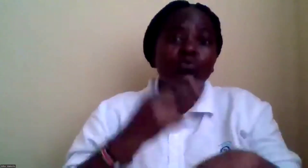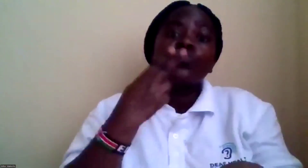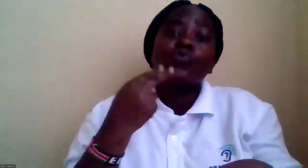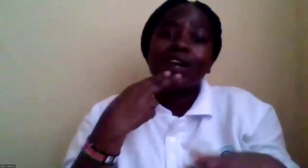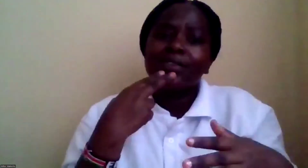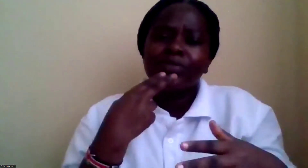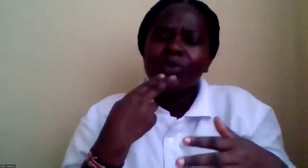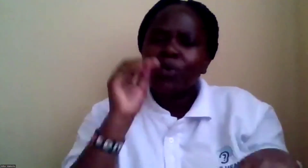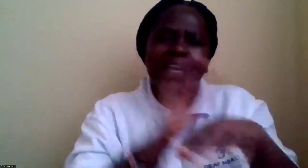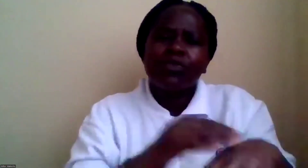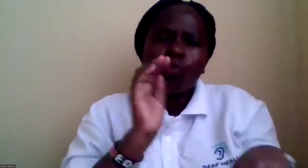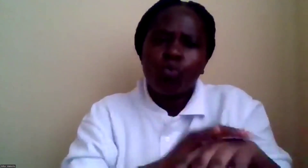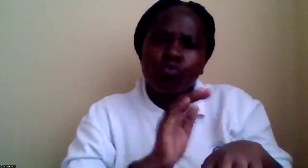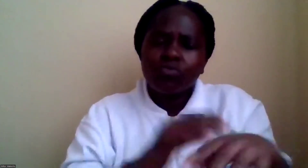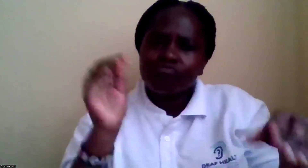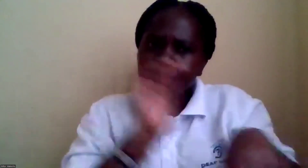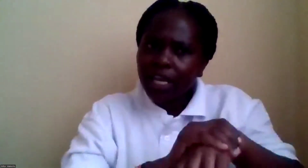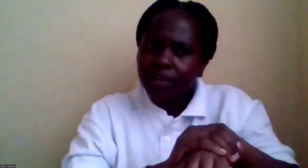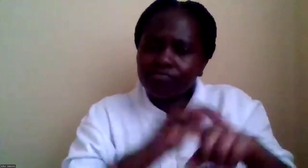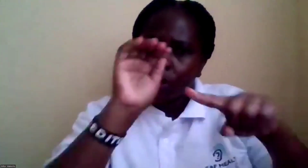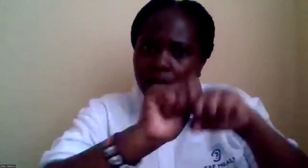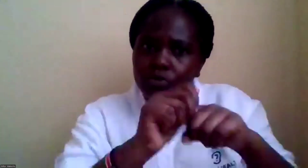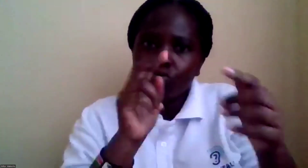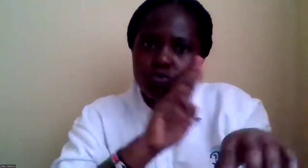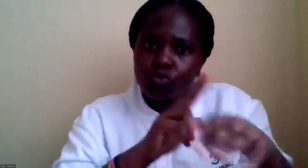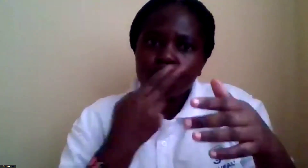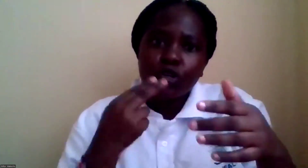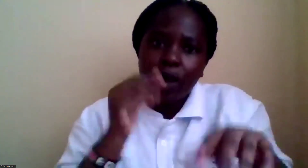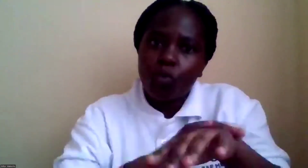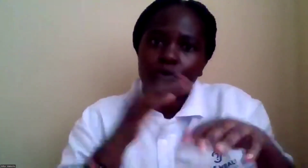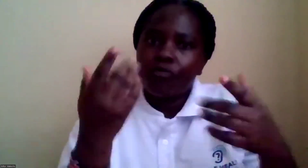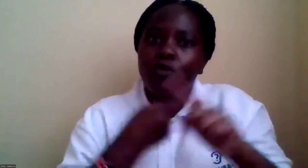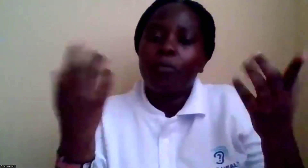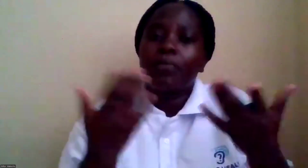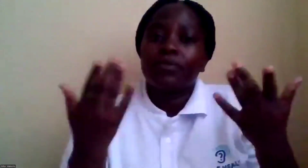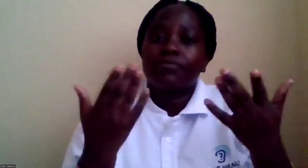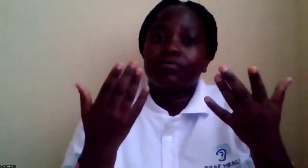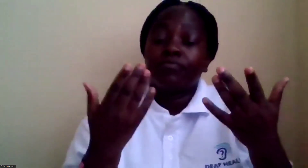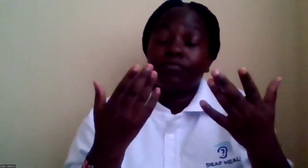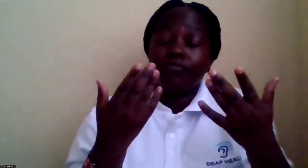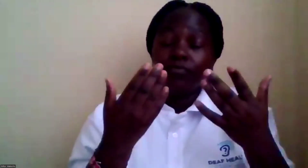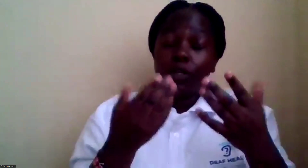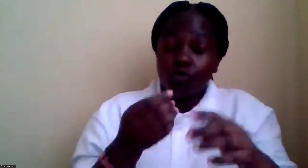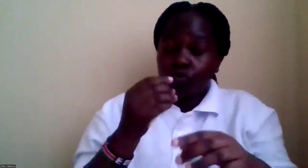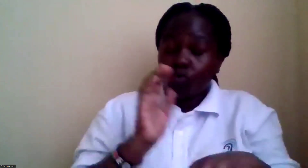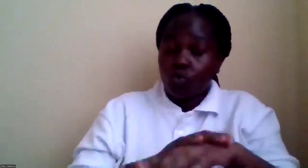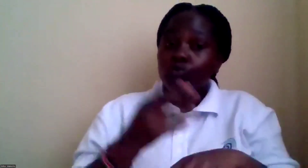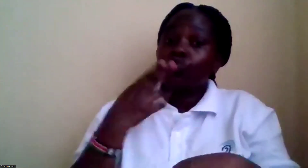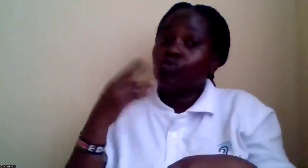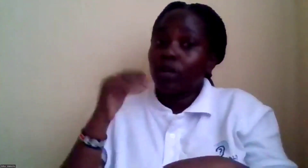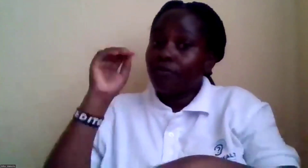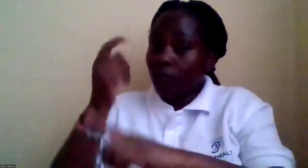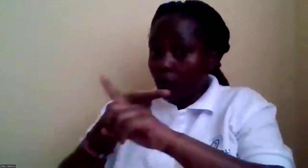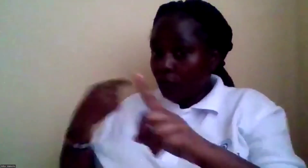sugar that will, be a bit less problematic to your body's metabolism? Fruits